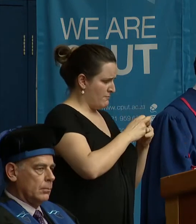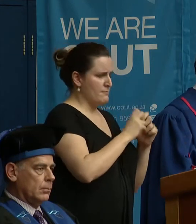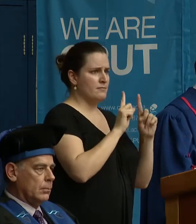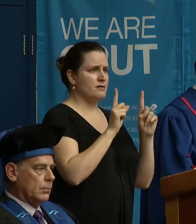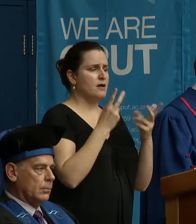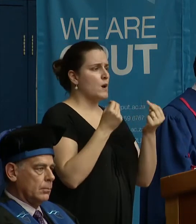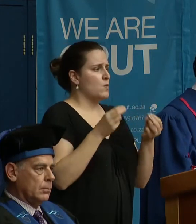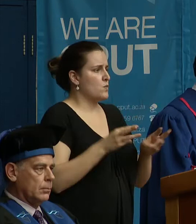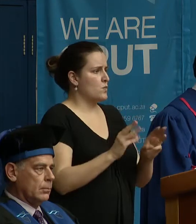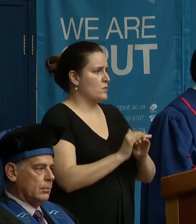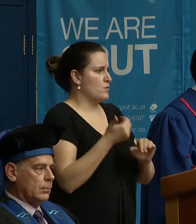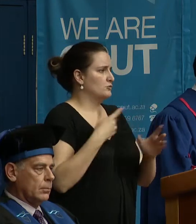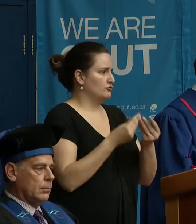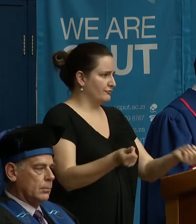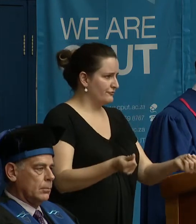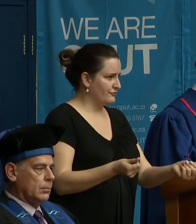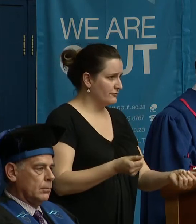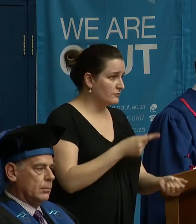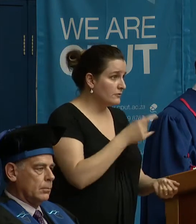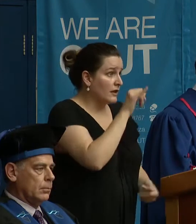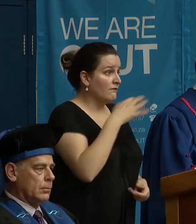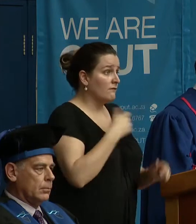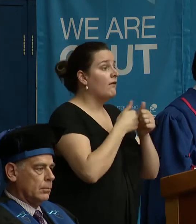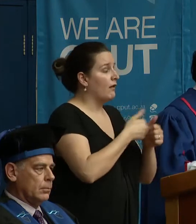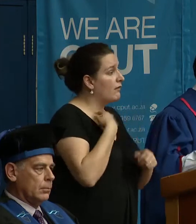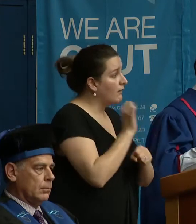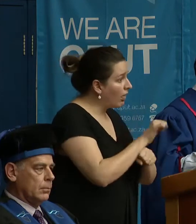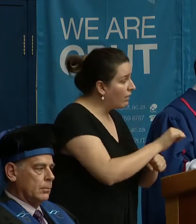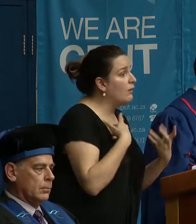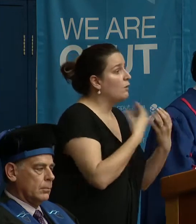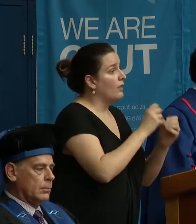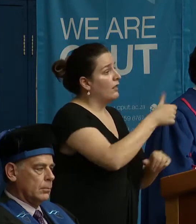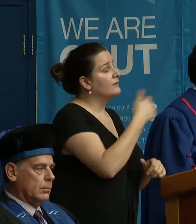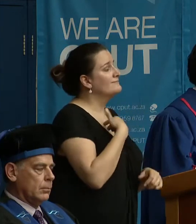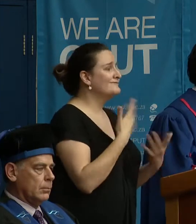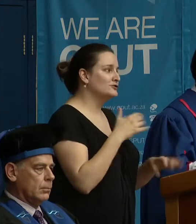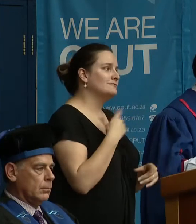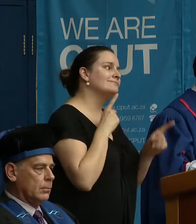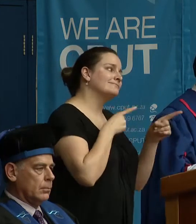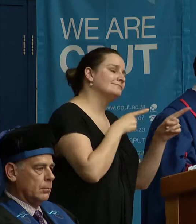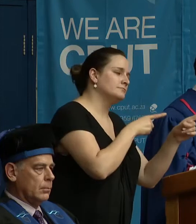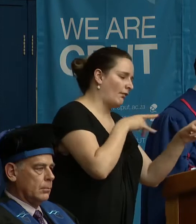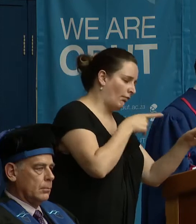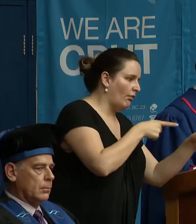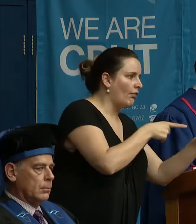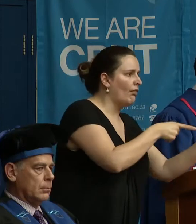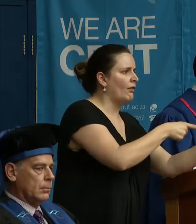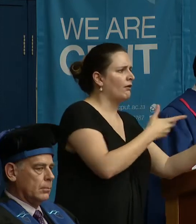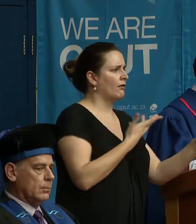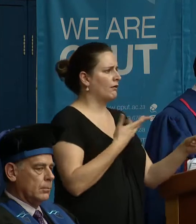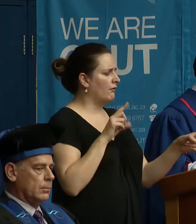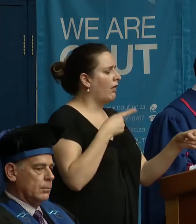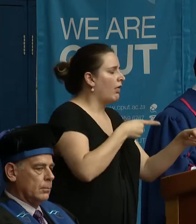problems. If you do things the way everyone else is doing things, or in the way everyone else has actually done it, then you are one of the followers. And you are one